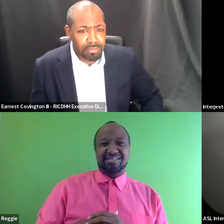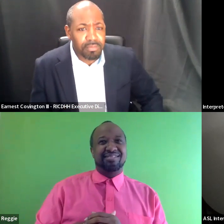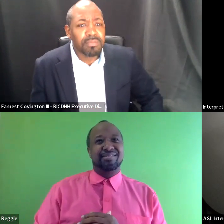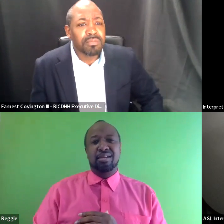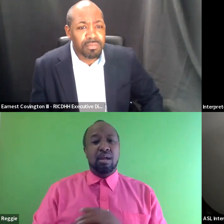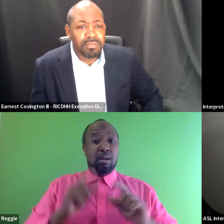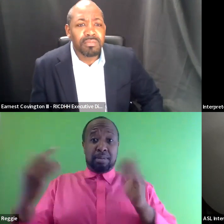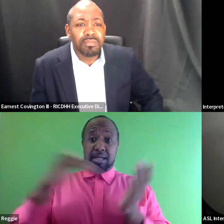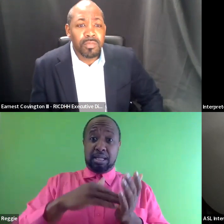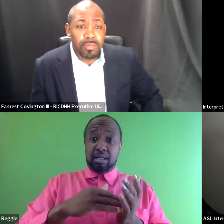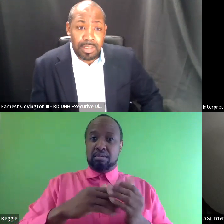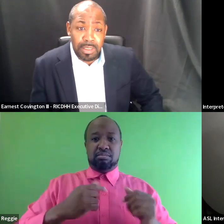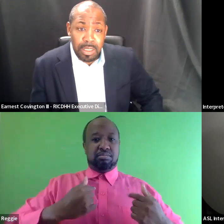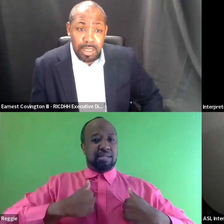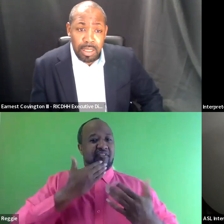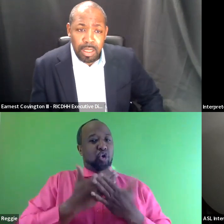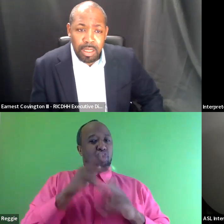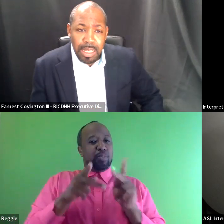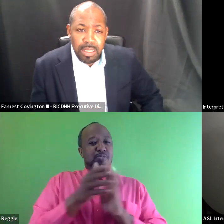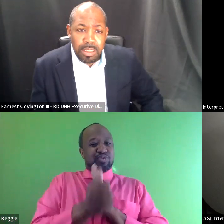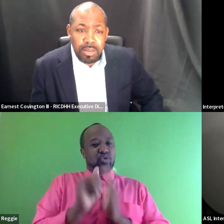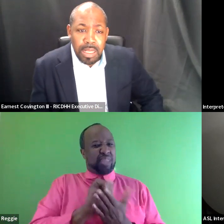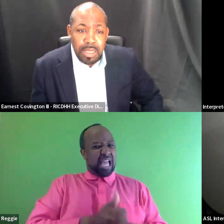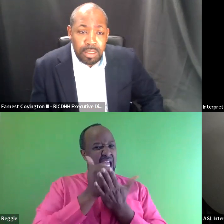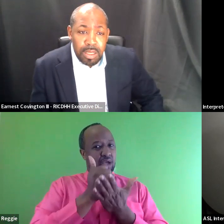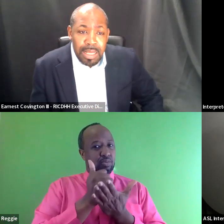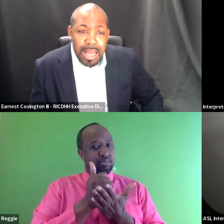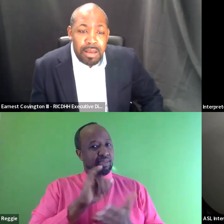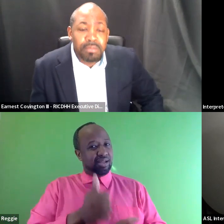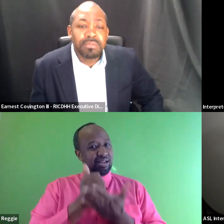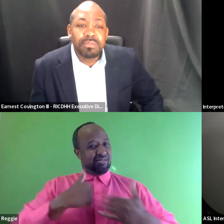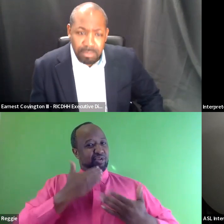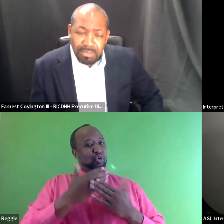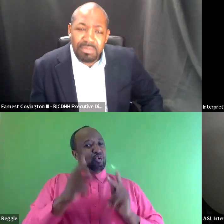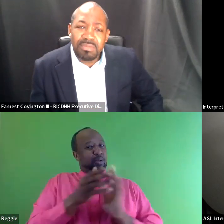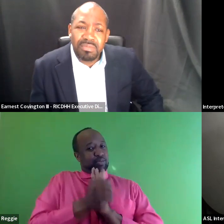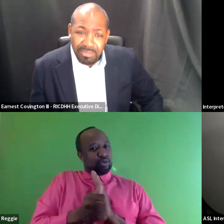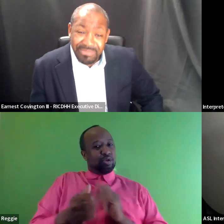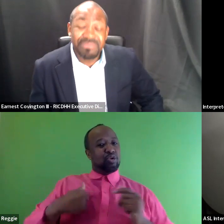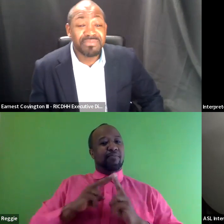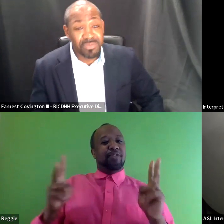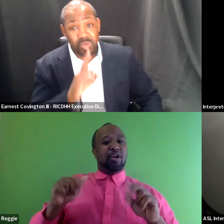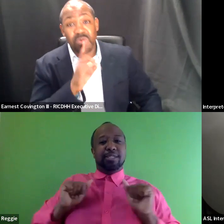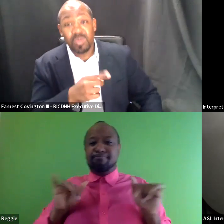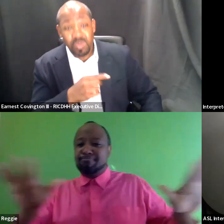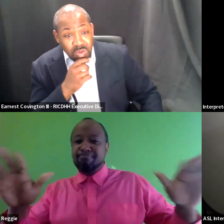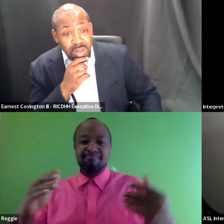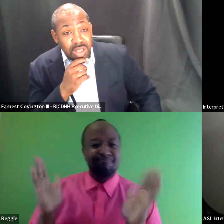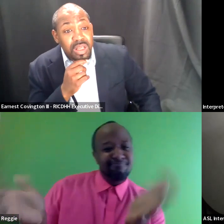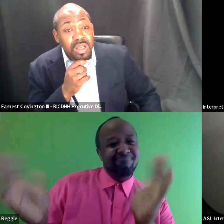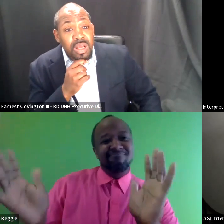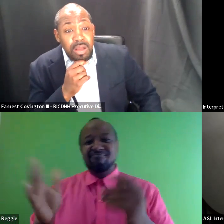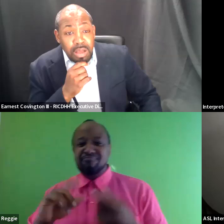Different cultures happen at different places. That can be a challenge. But again, having the right